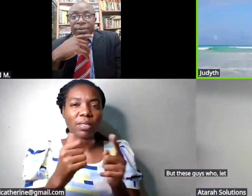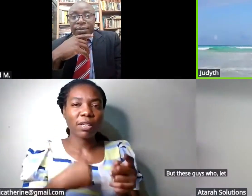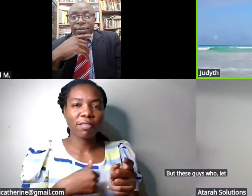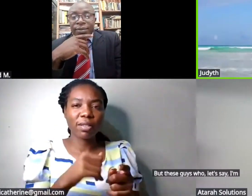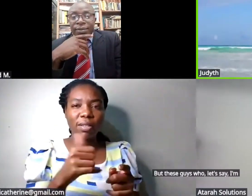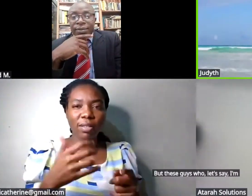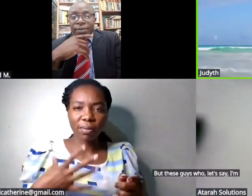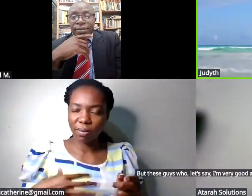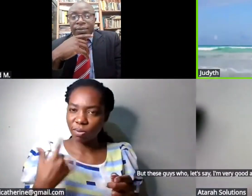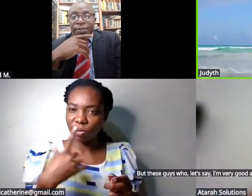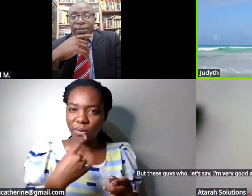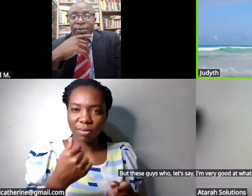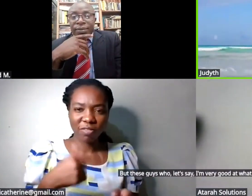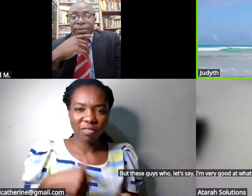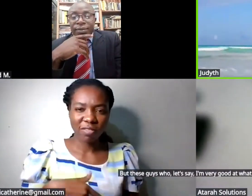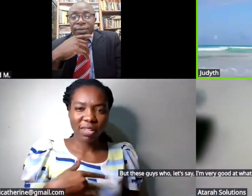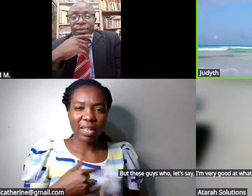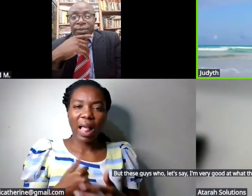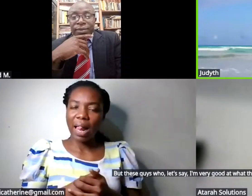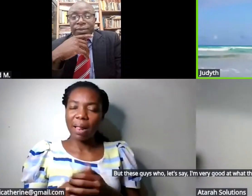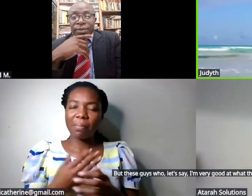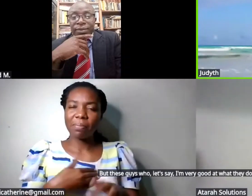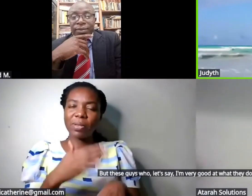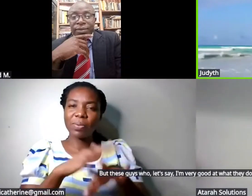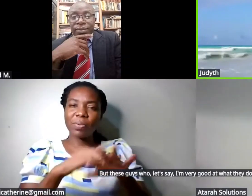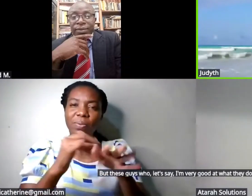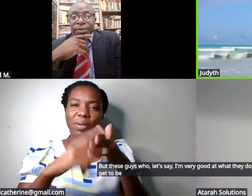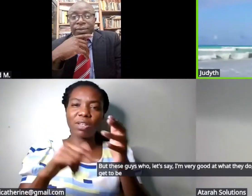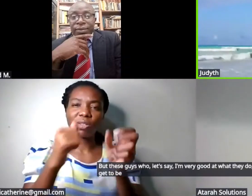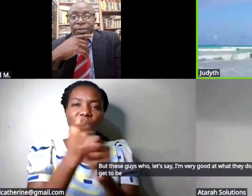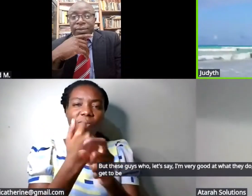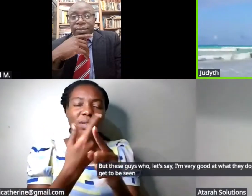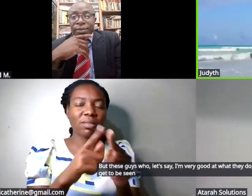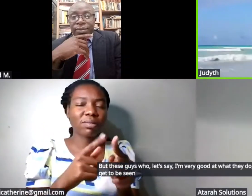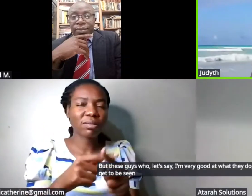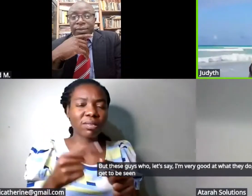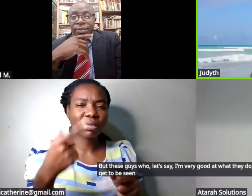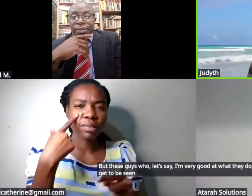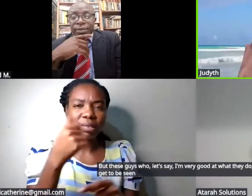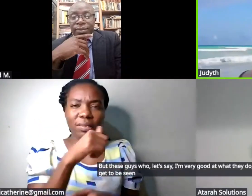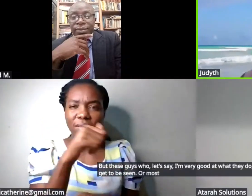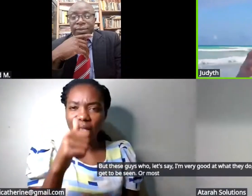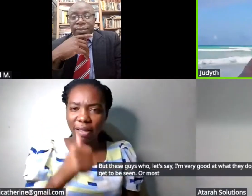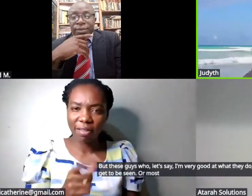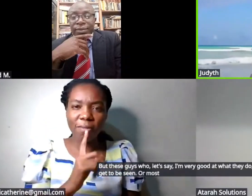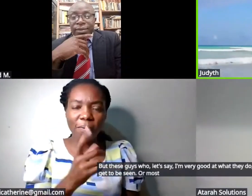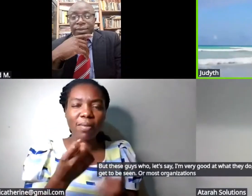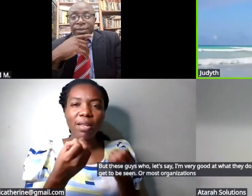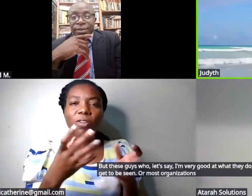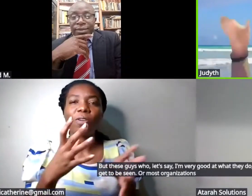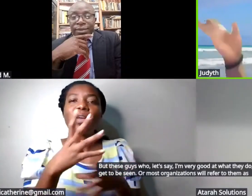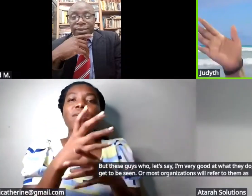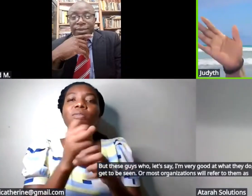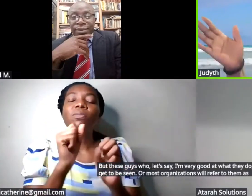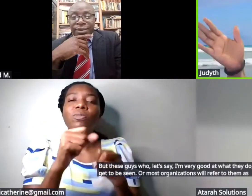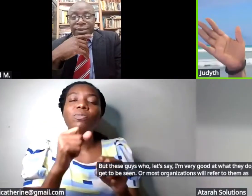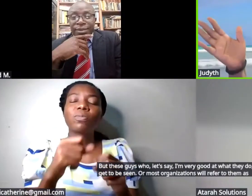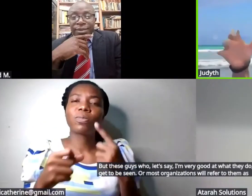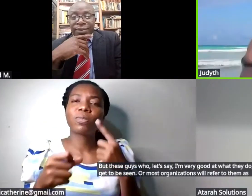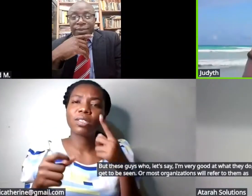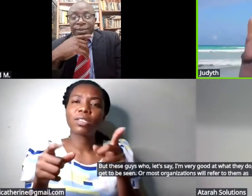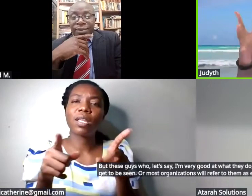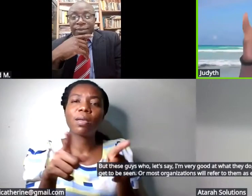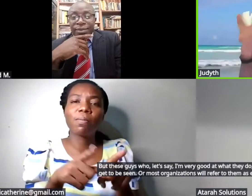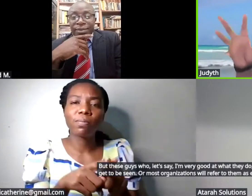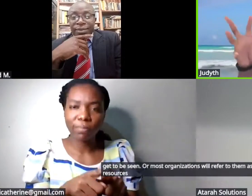what they do, but they never get to be seen. Or most organizations will refer to them as either critical resources